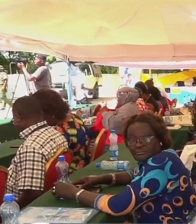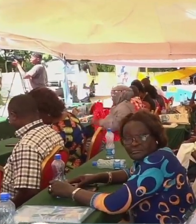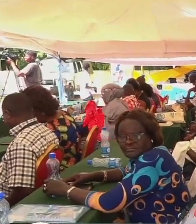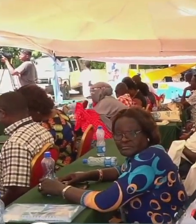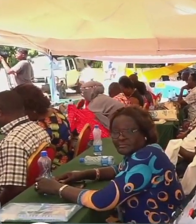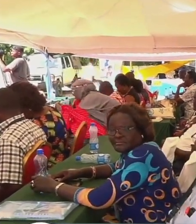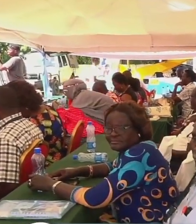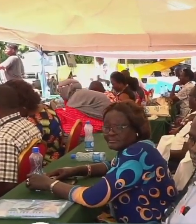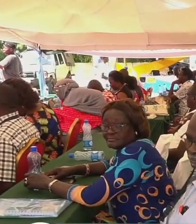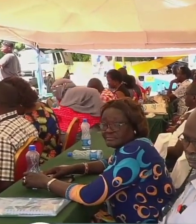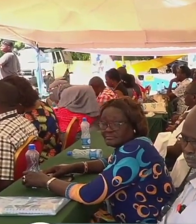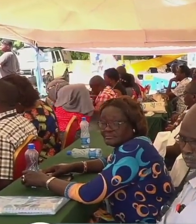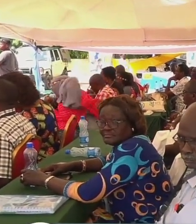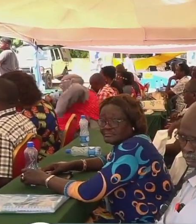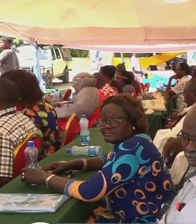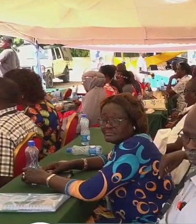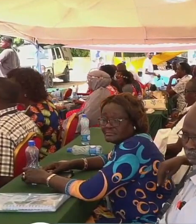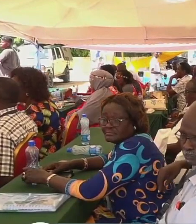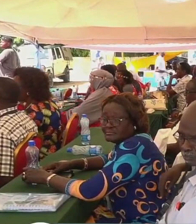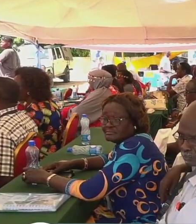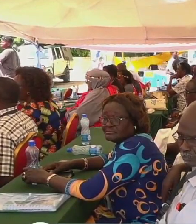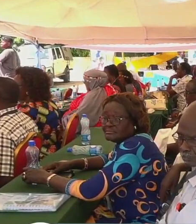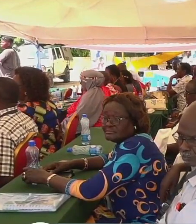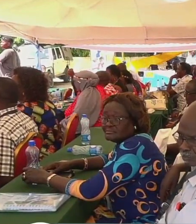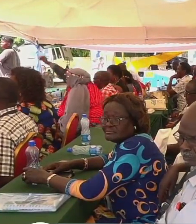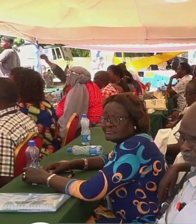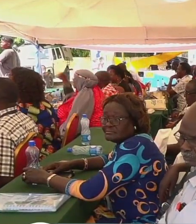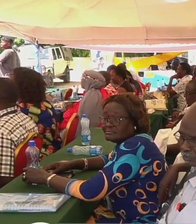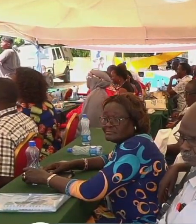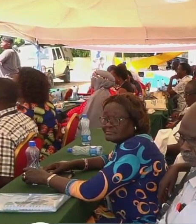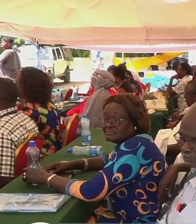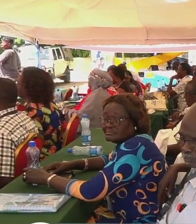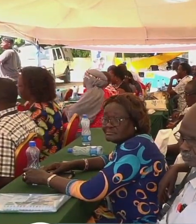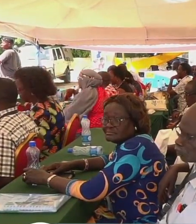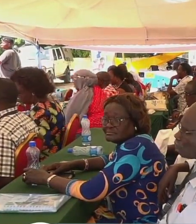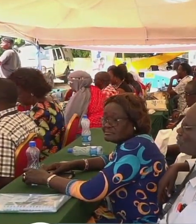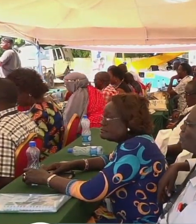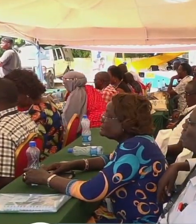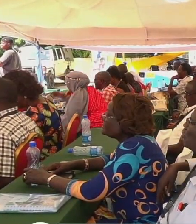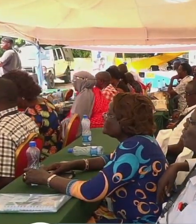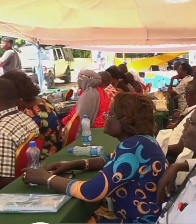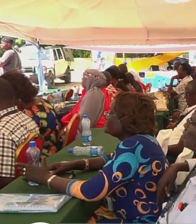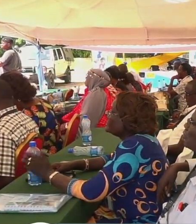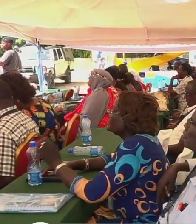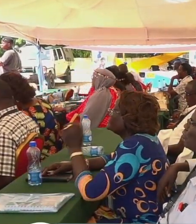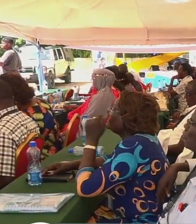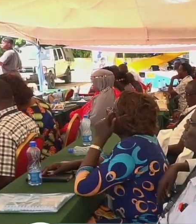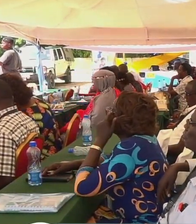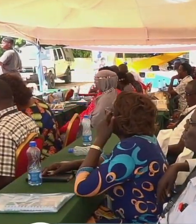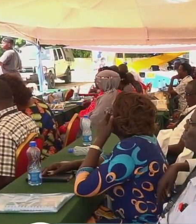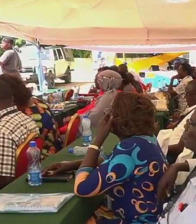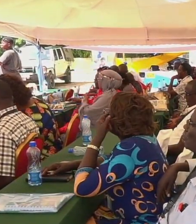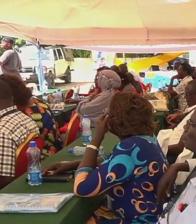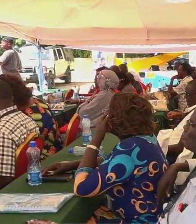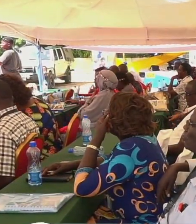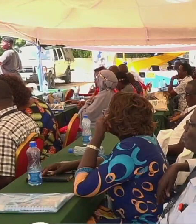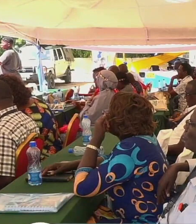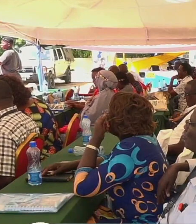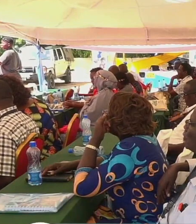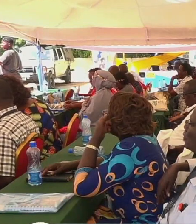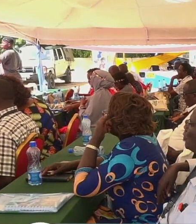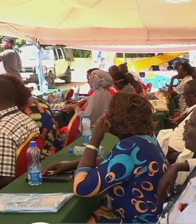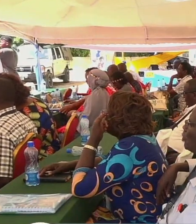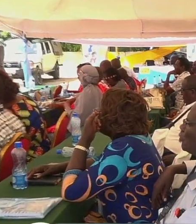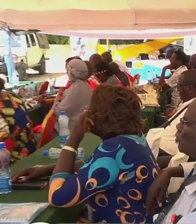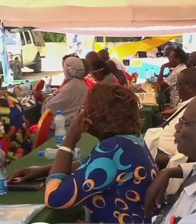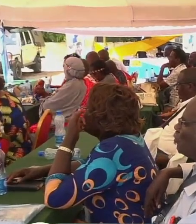Excellency, permit me now to invite area though she's not